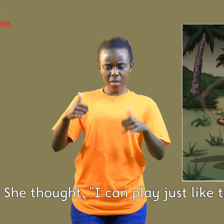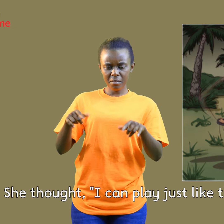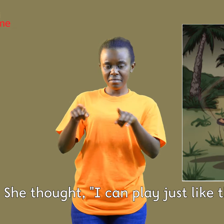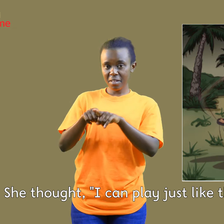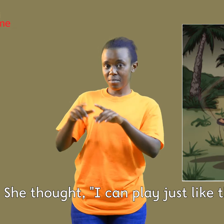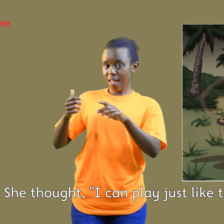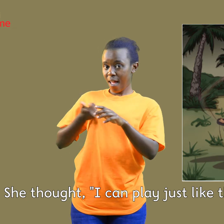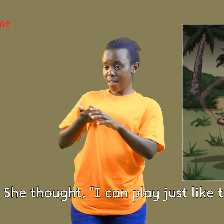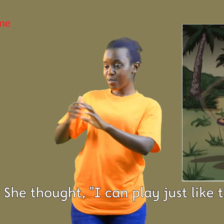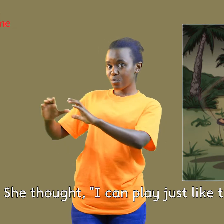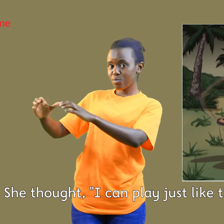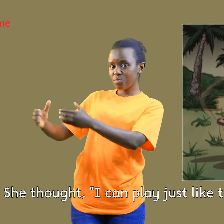them."